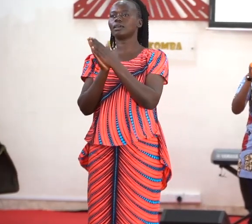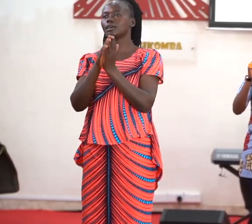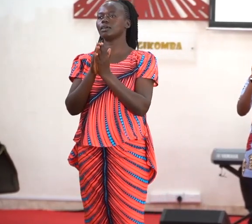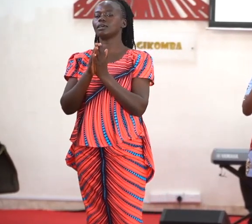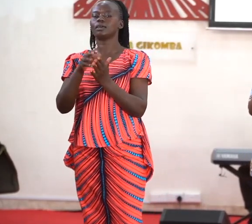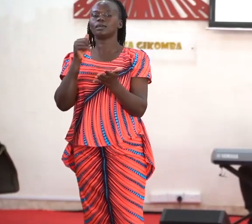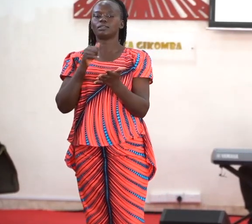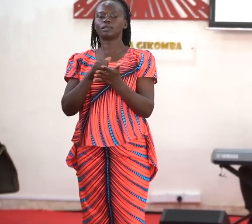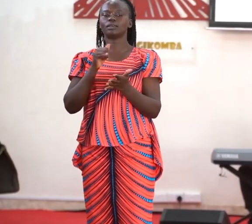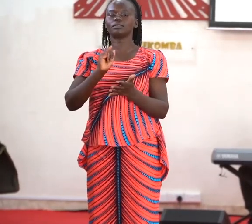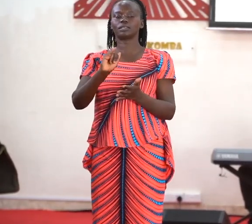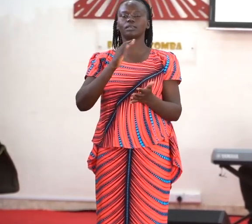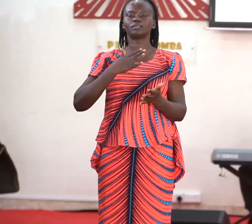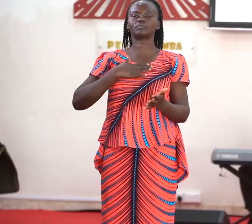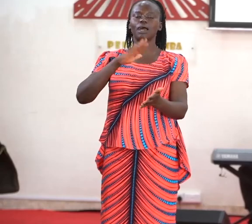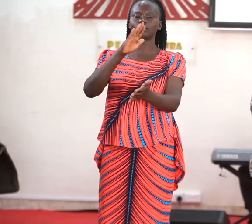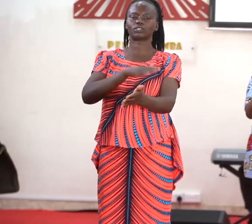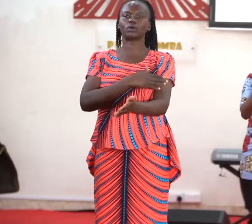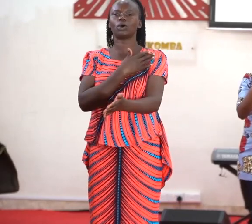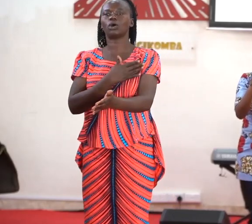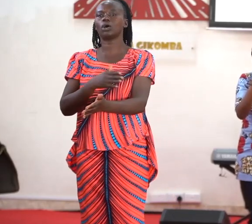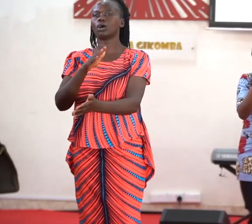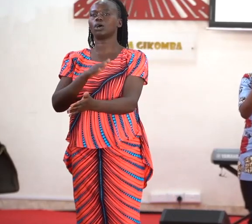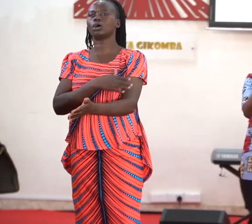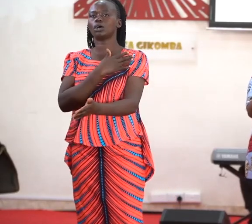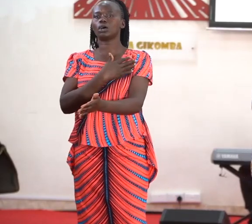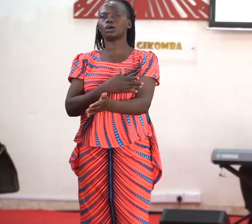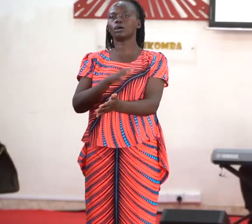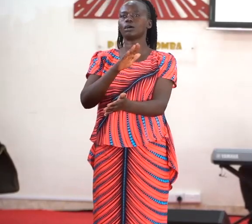story. This is my